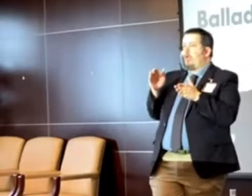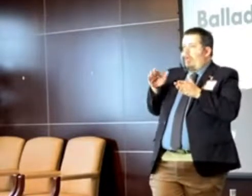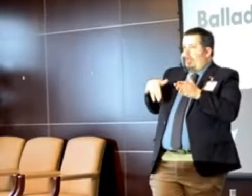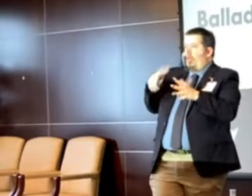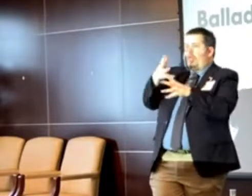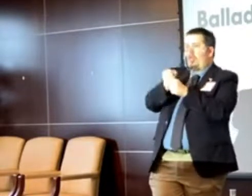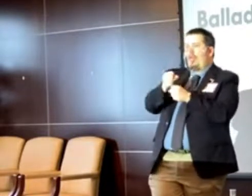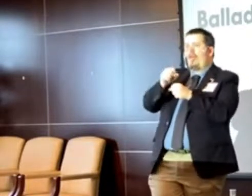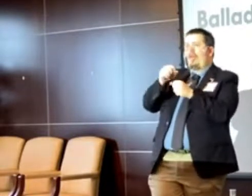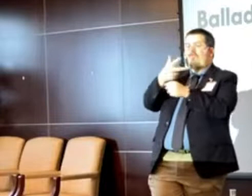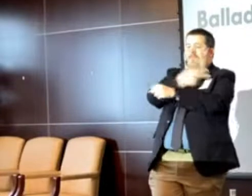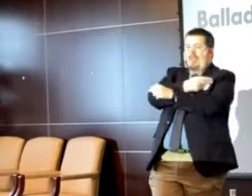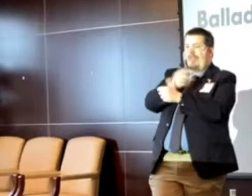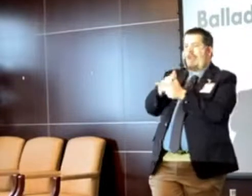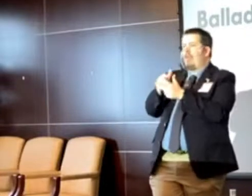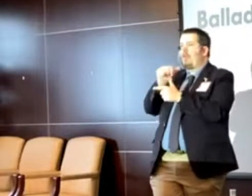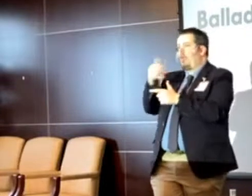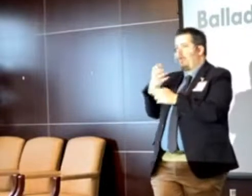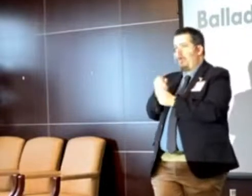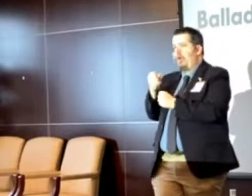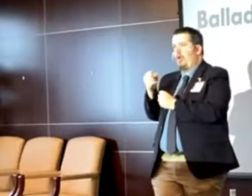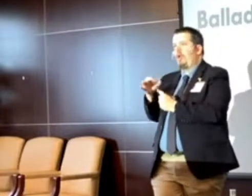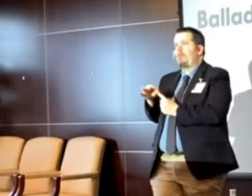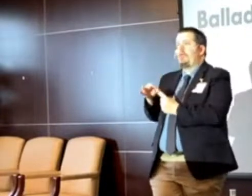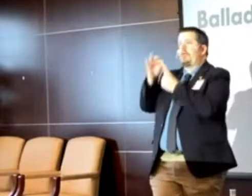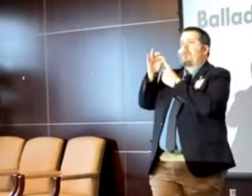the vaccine and who have not sought an exemption.